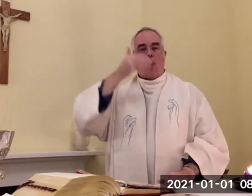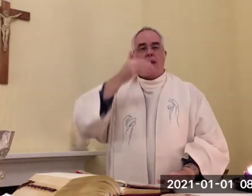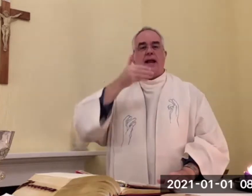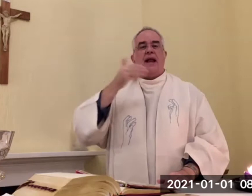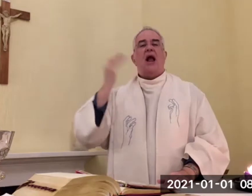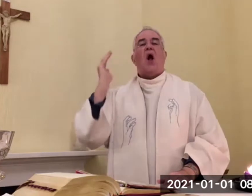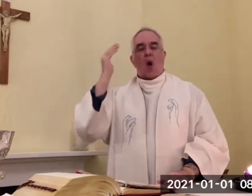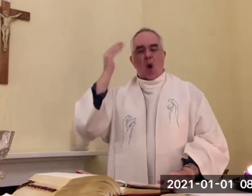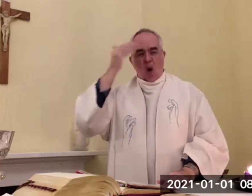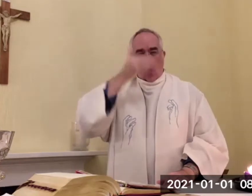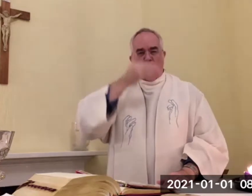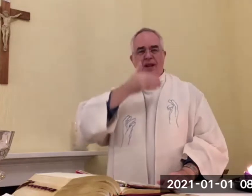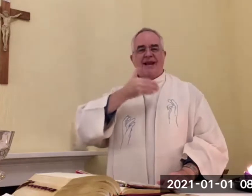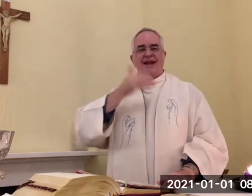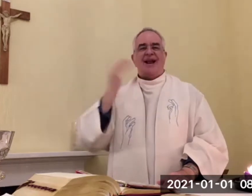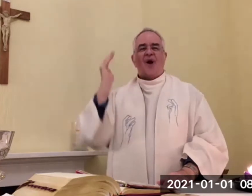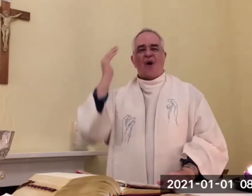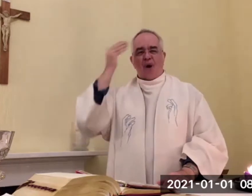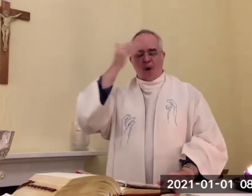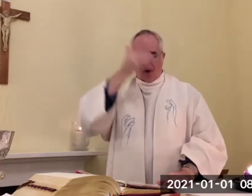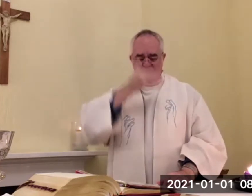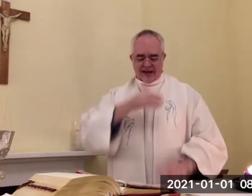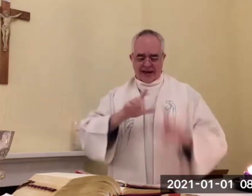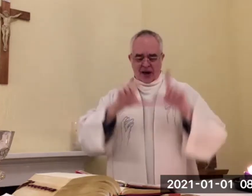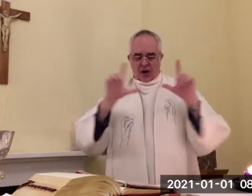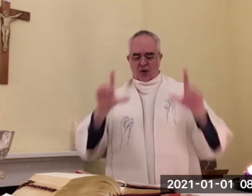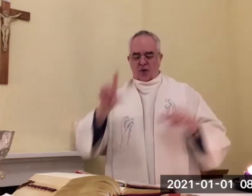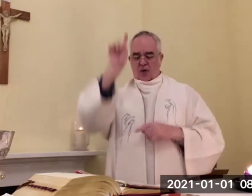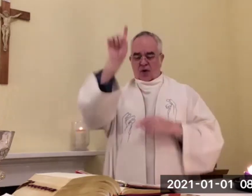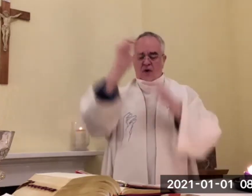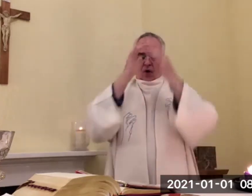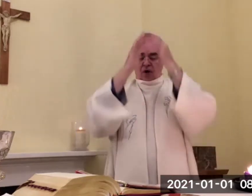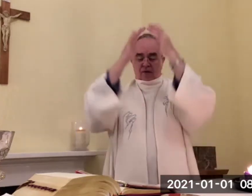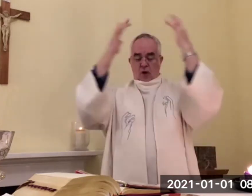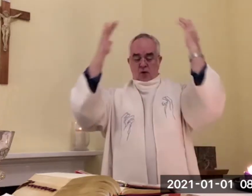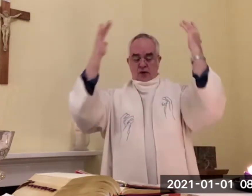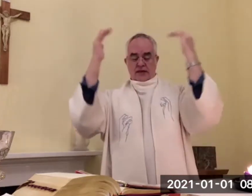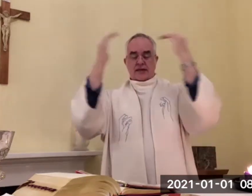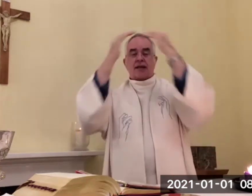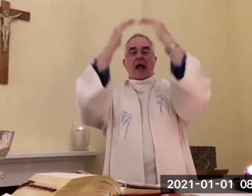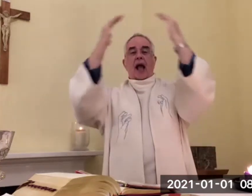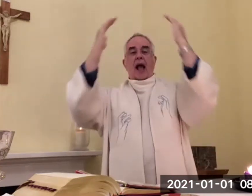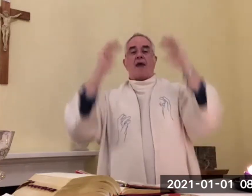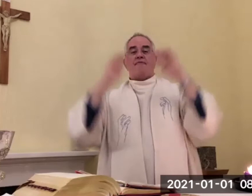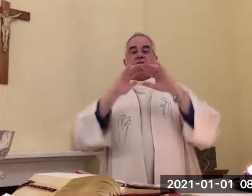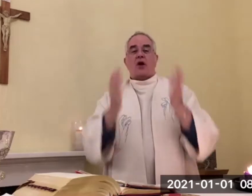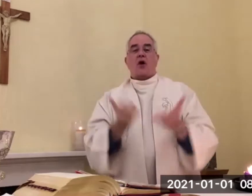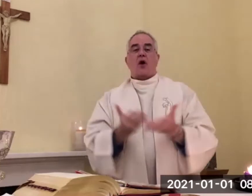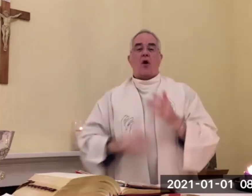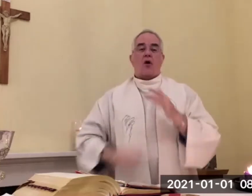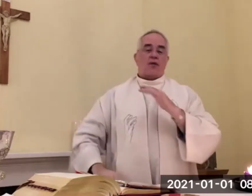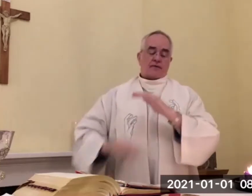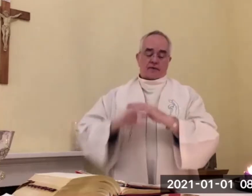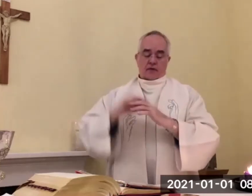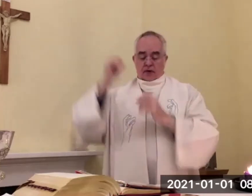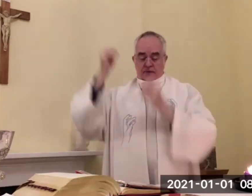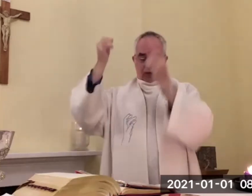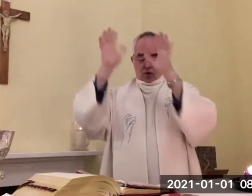Holy, holy, holy, Lord God of hosts, heaven and earth are full of your